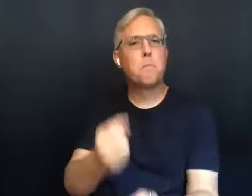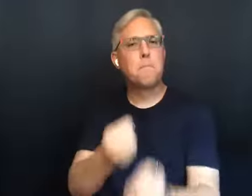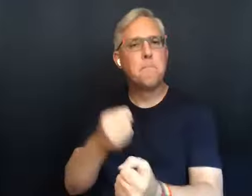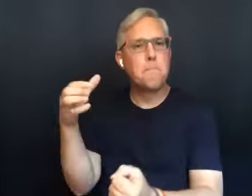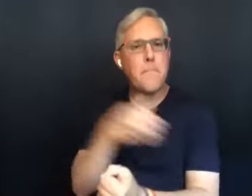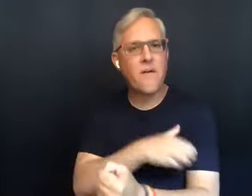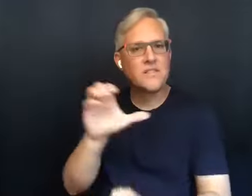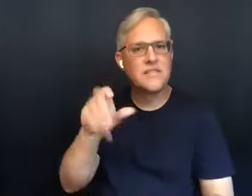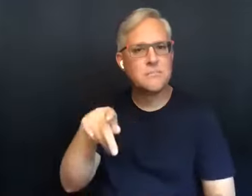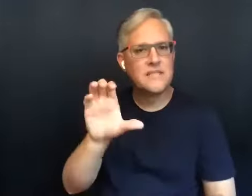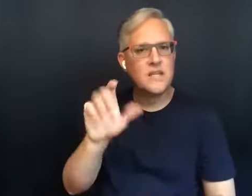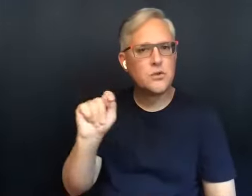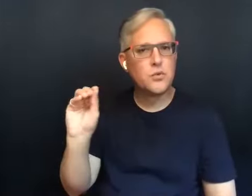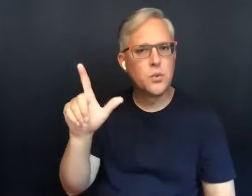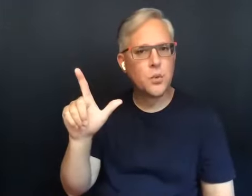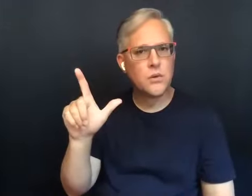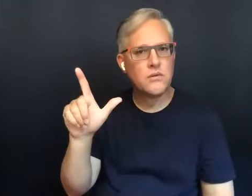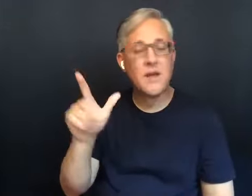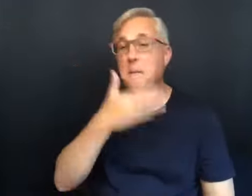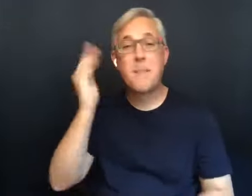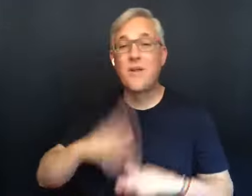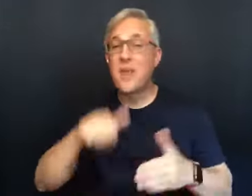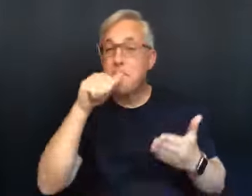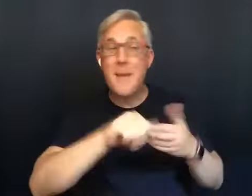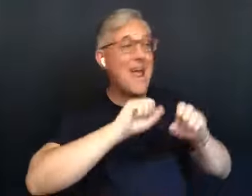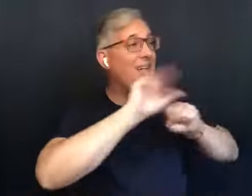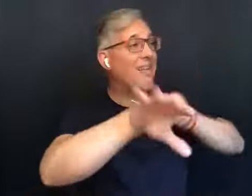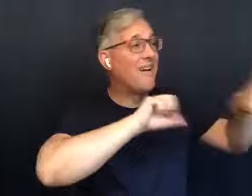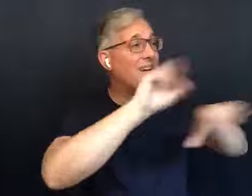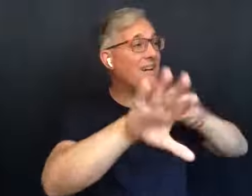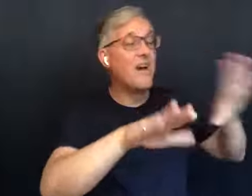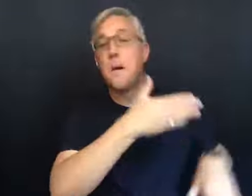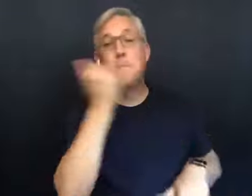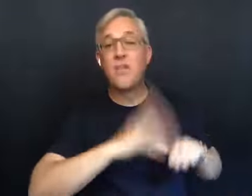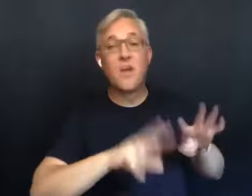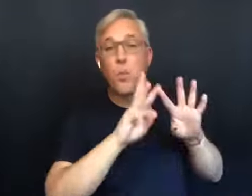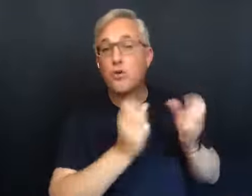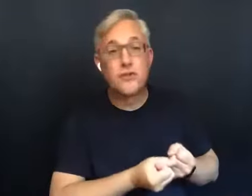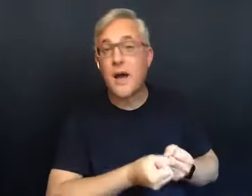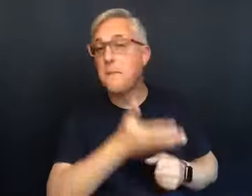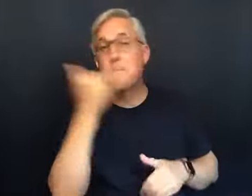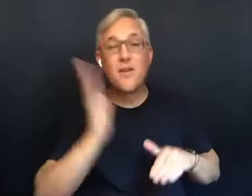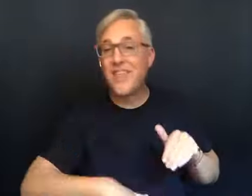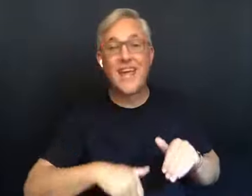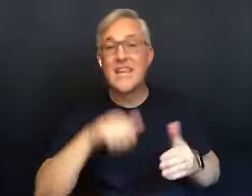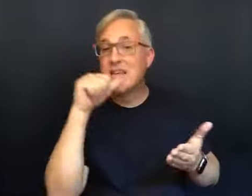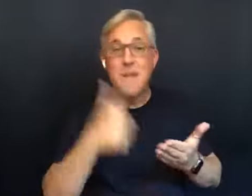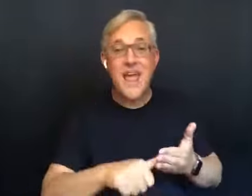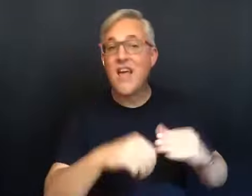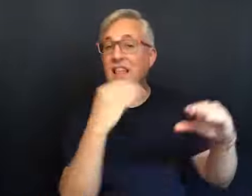Anonymous. It's potentially the most powerful CPC tool that we have. I think it's better than mailings. I